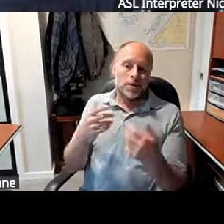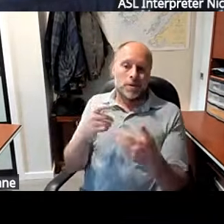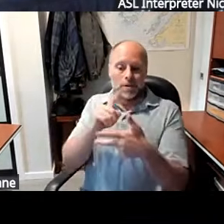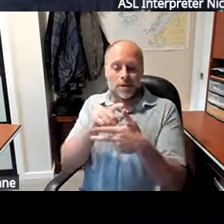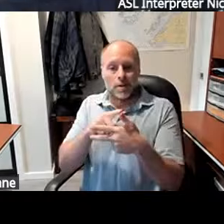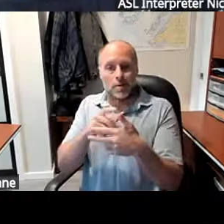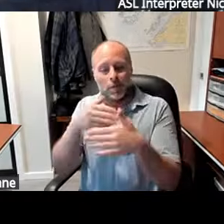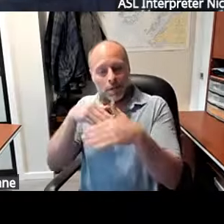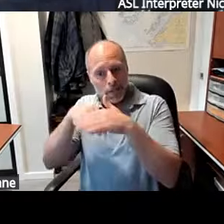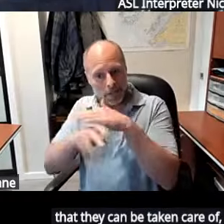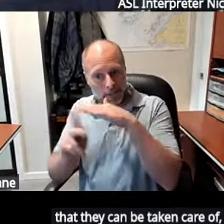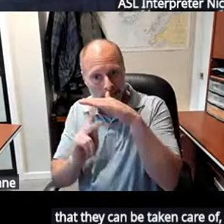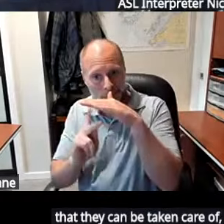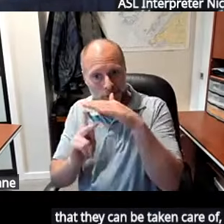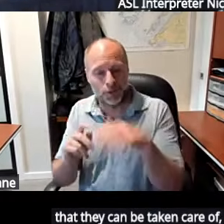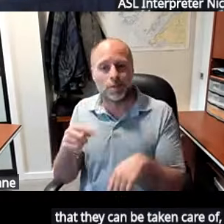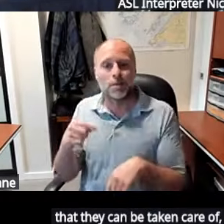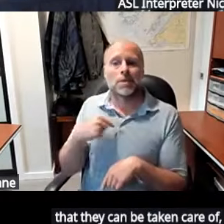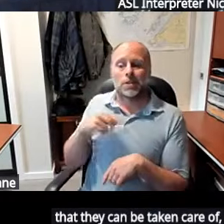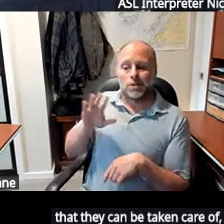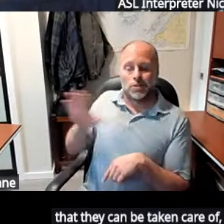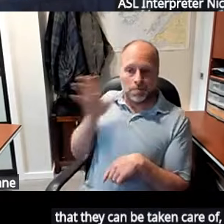know how to advocate for my children.